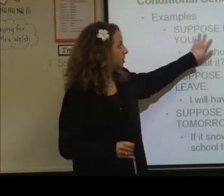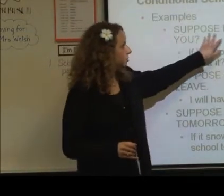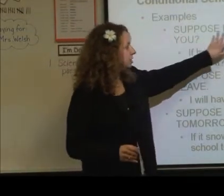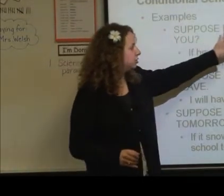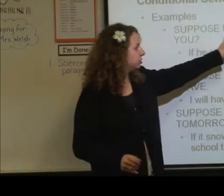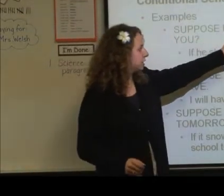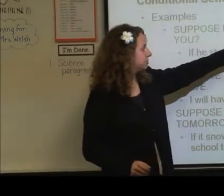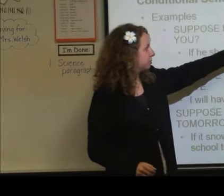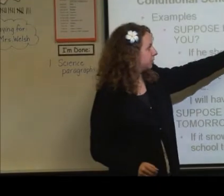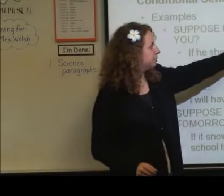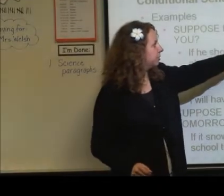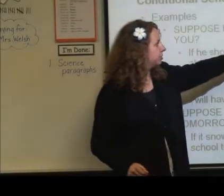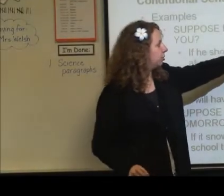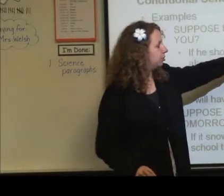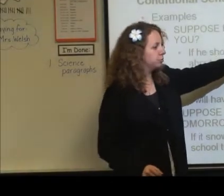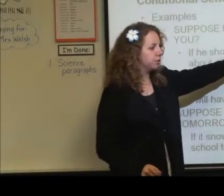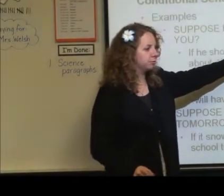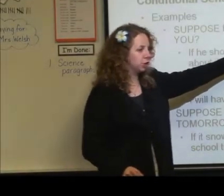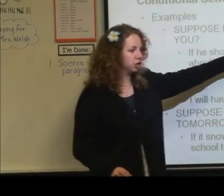suppose he shows up. So what are we going to hold? What word?